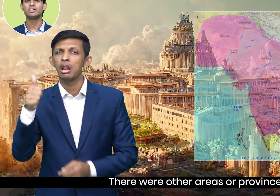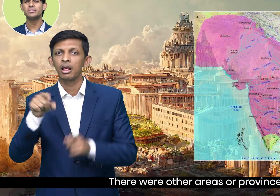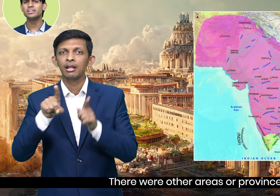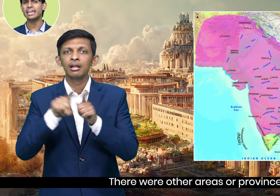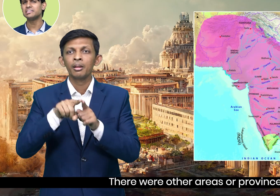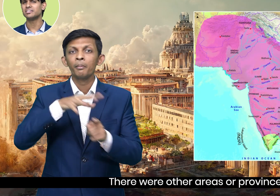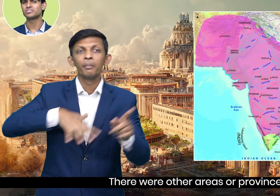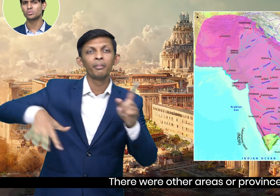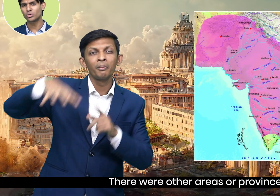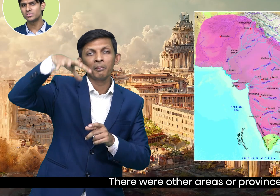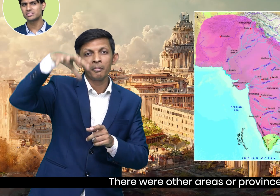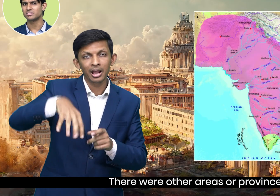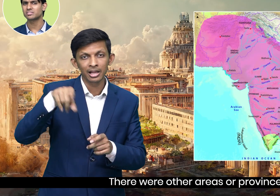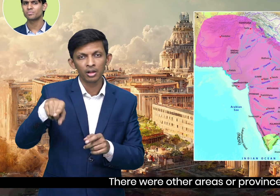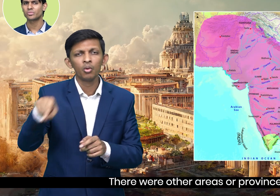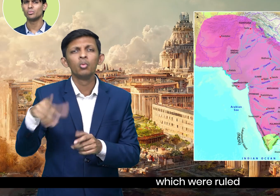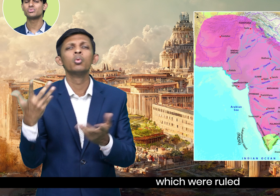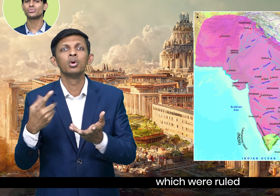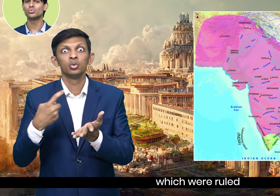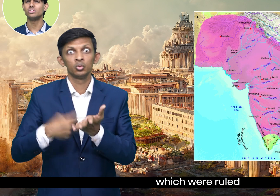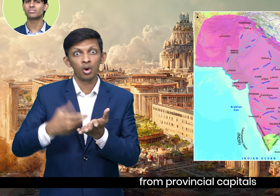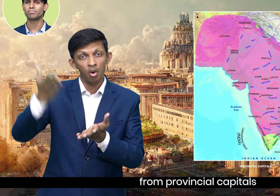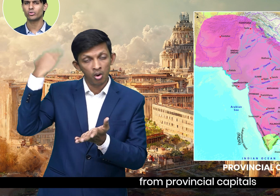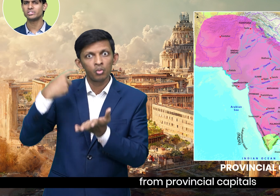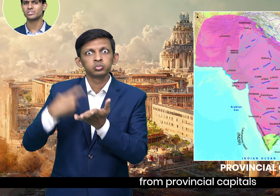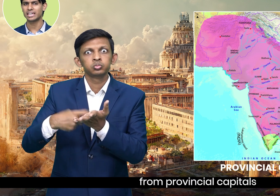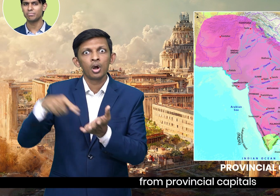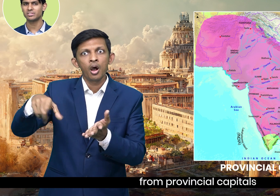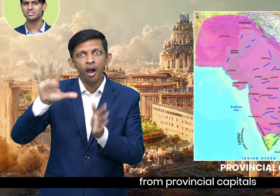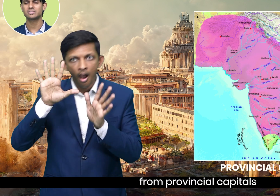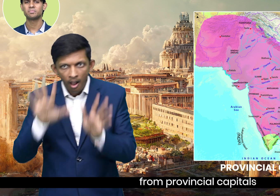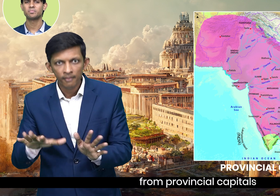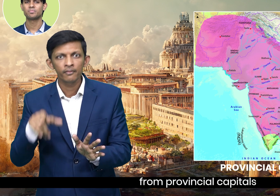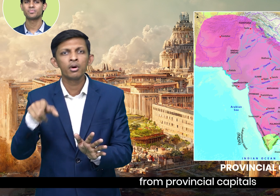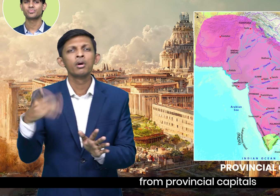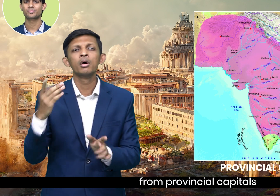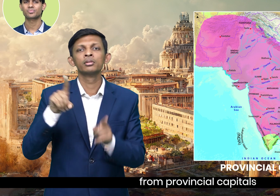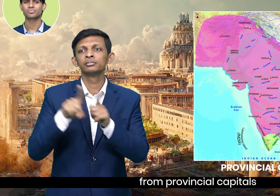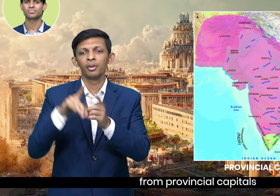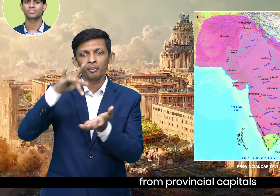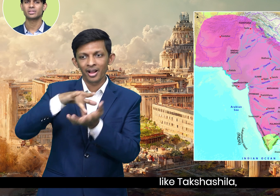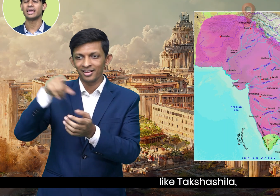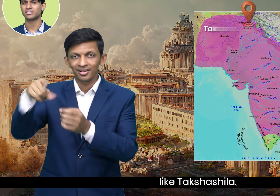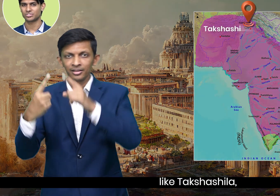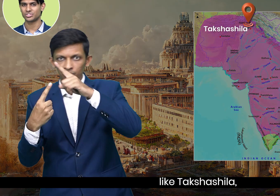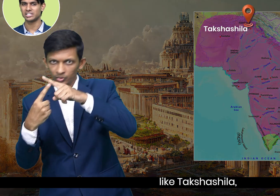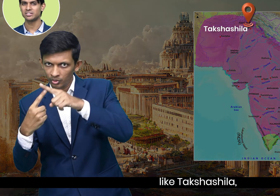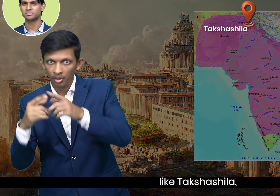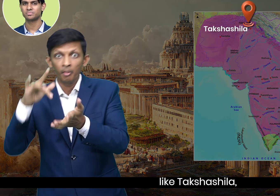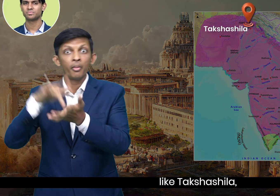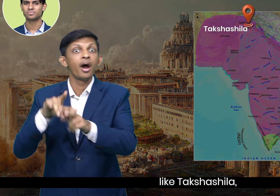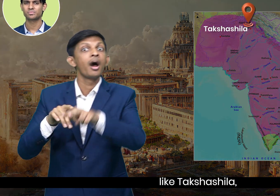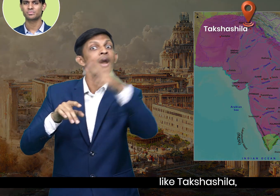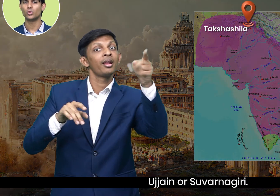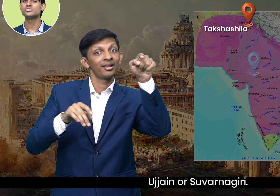There were other areas or provinces which were ruled from provincial capitals like